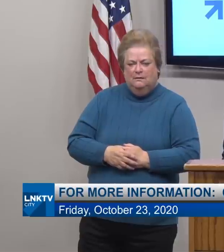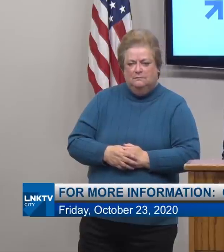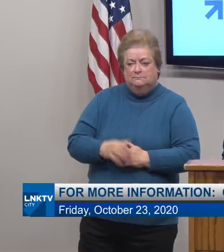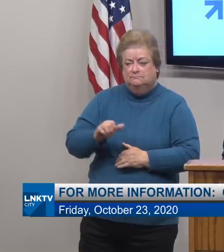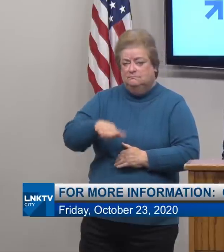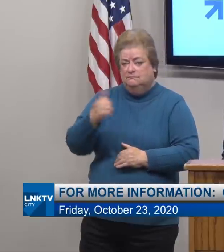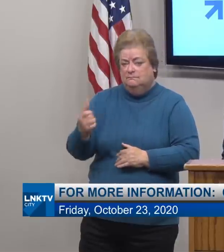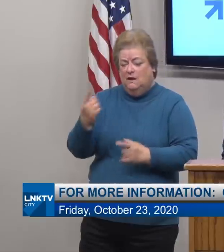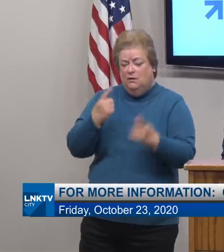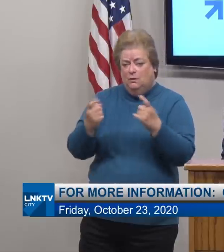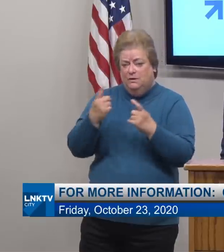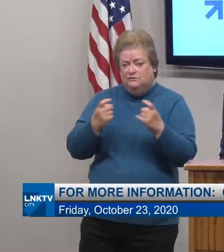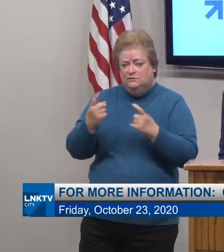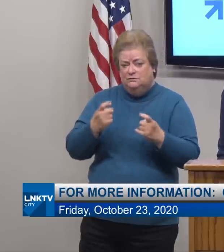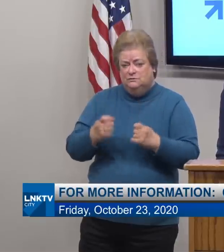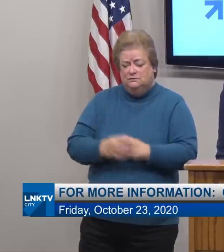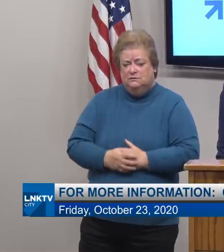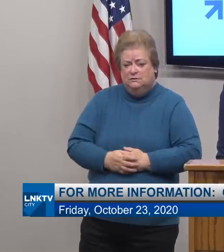other questions